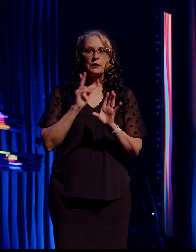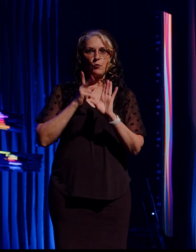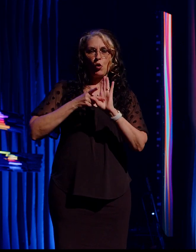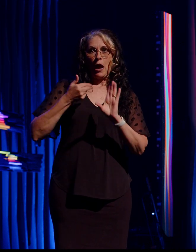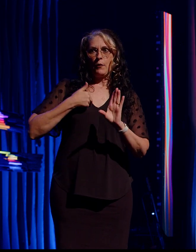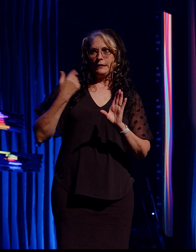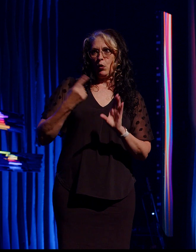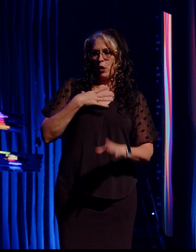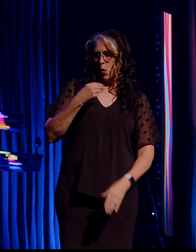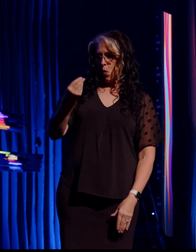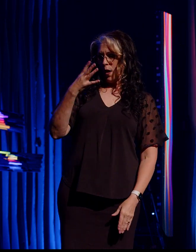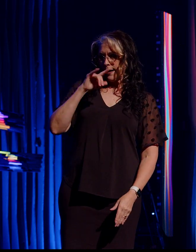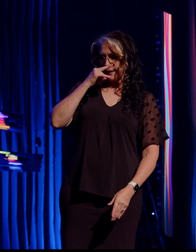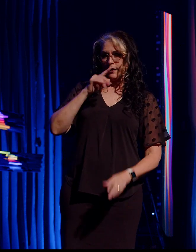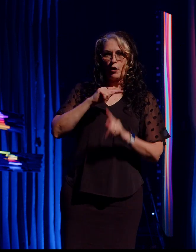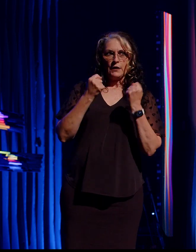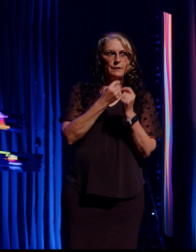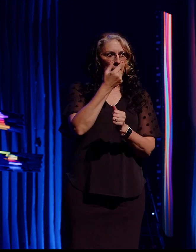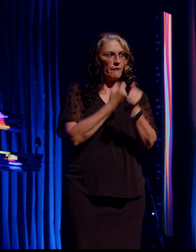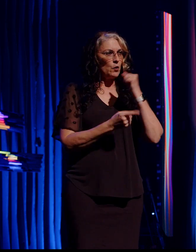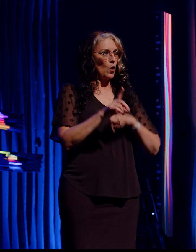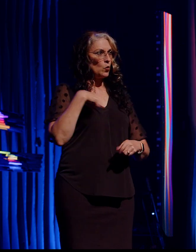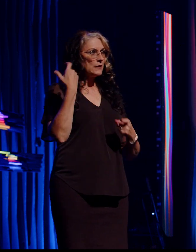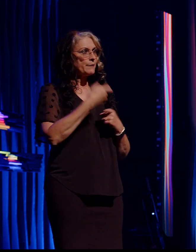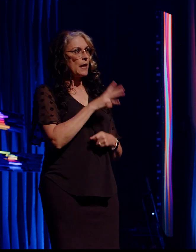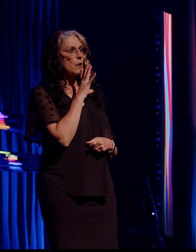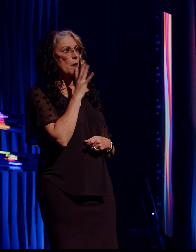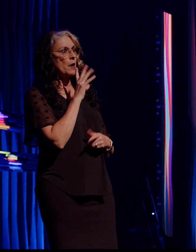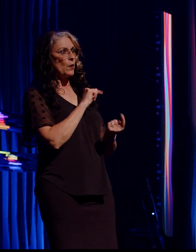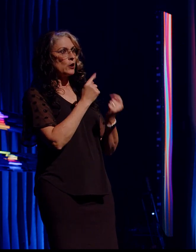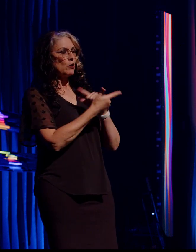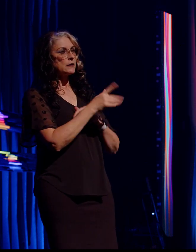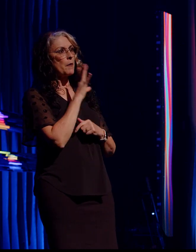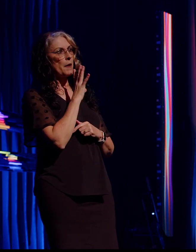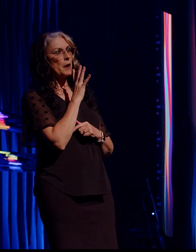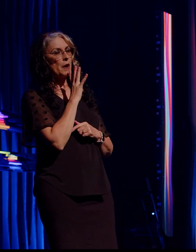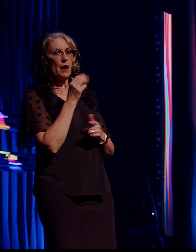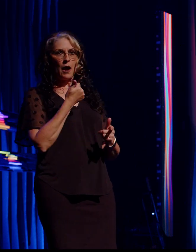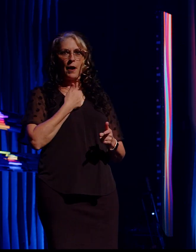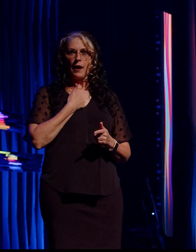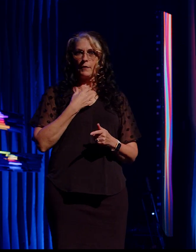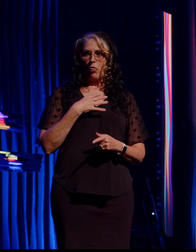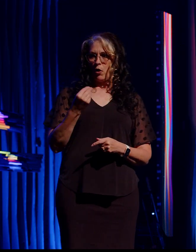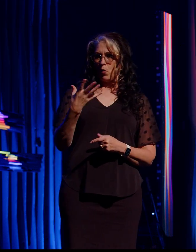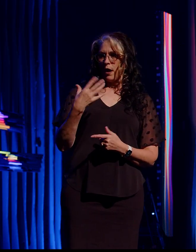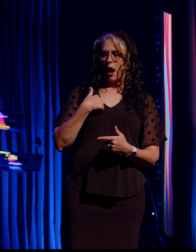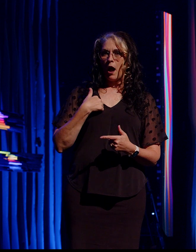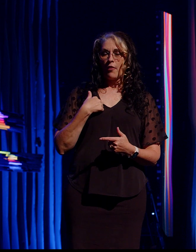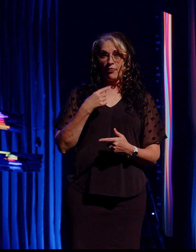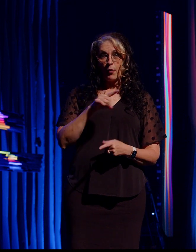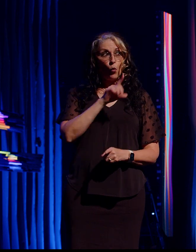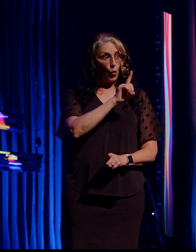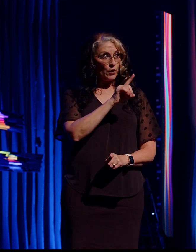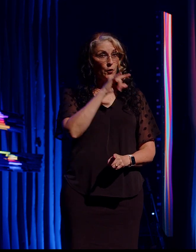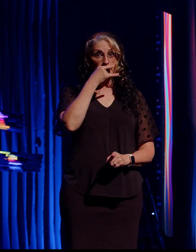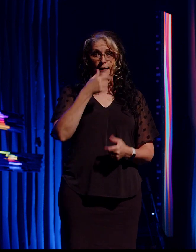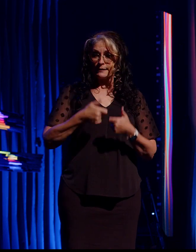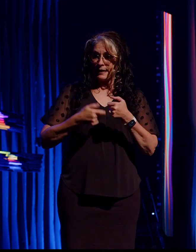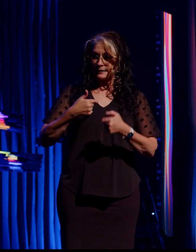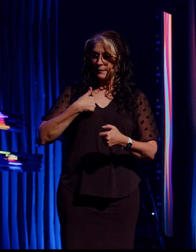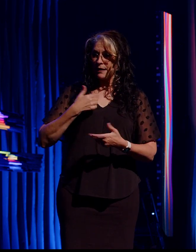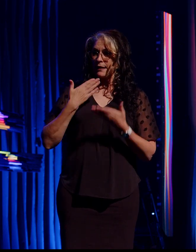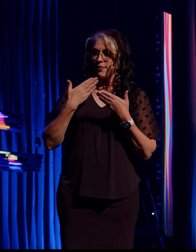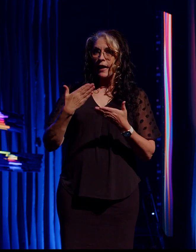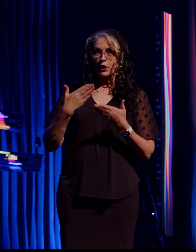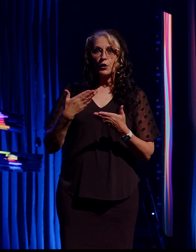only white kids on the team. Everyone was Spanish speakers. We had a translator. And that was actually one of the kids that texted me, just saying, "Hey, thanks a